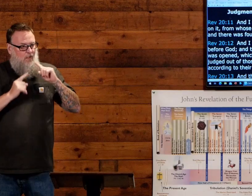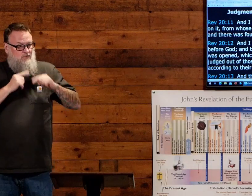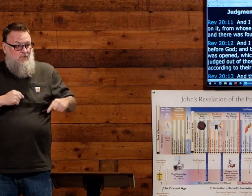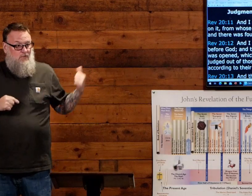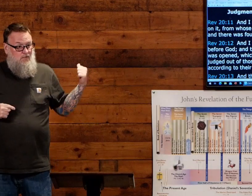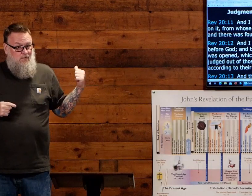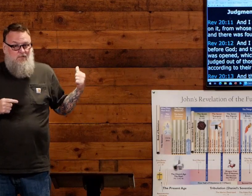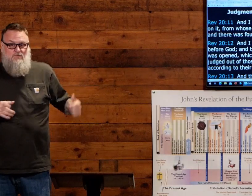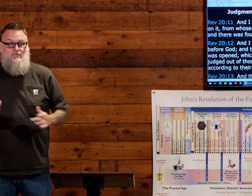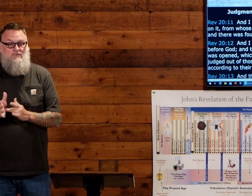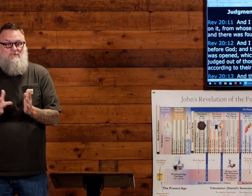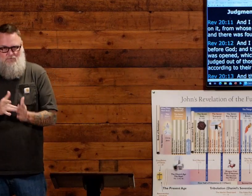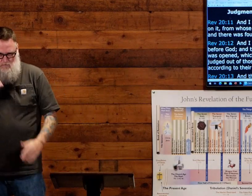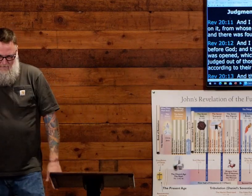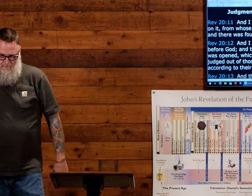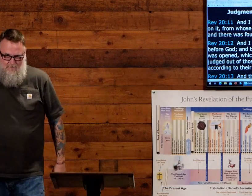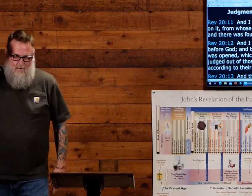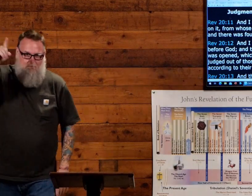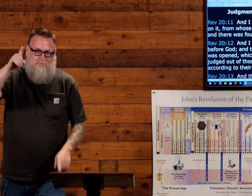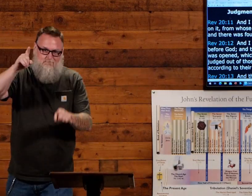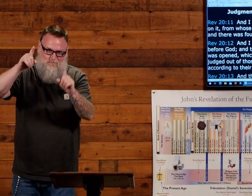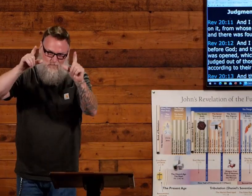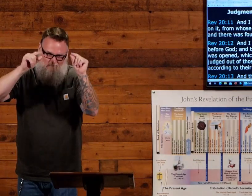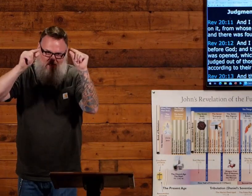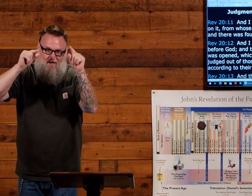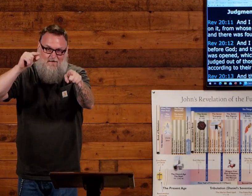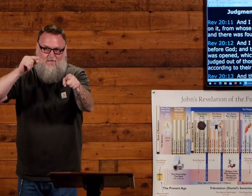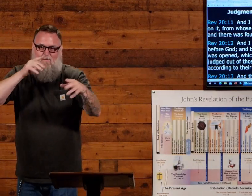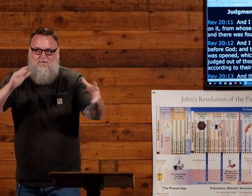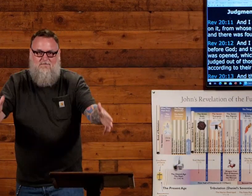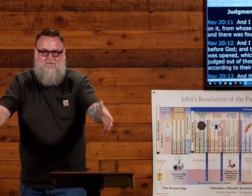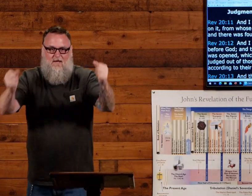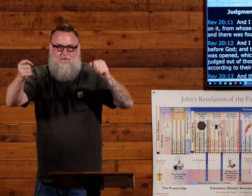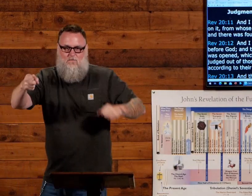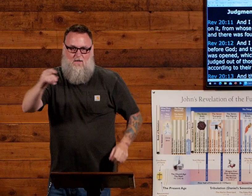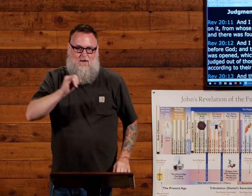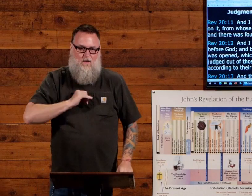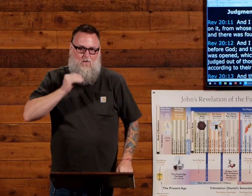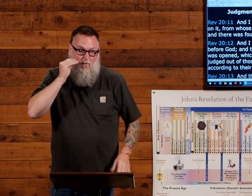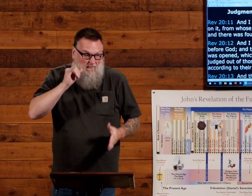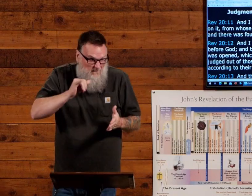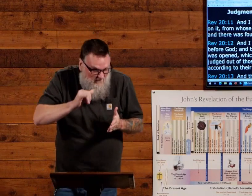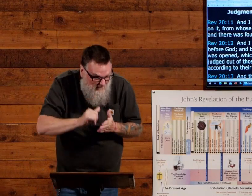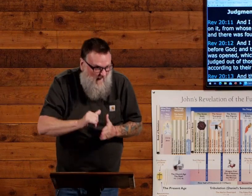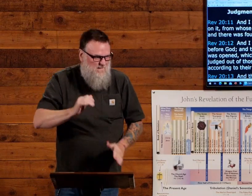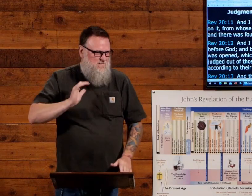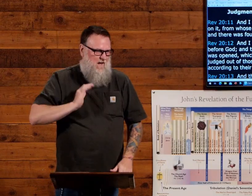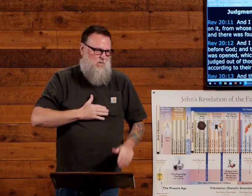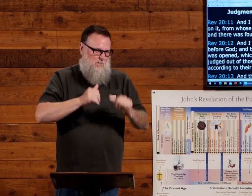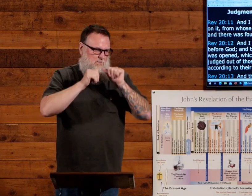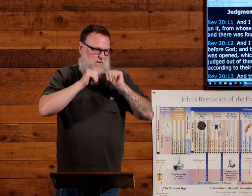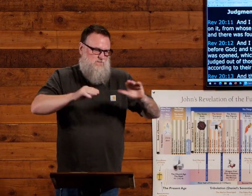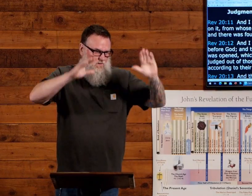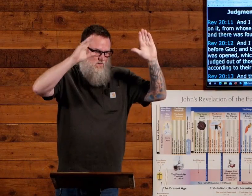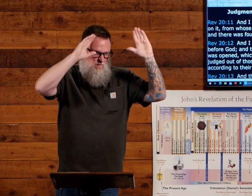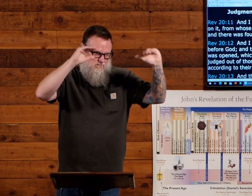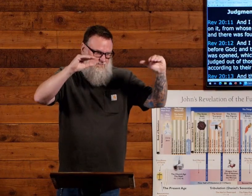he is waiting to be sent in the twinkling of an eye to bring you and I home. And that's our blessed